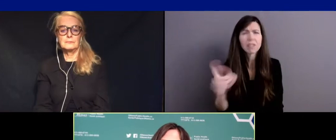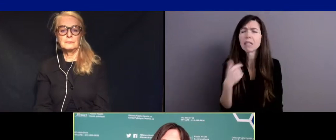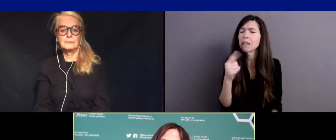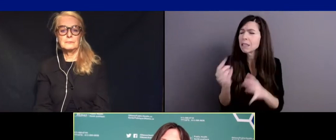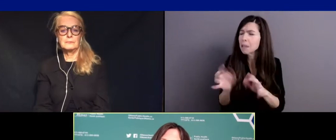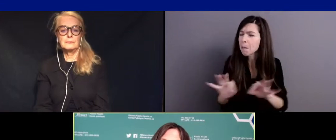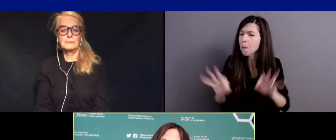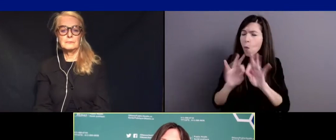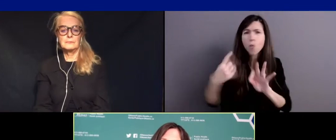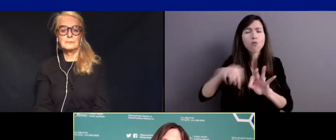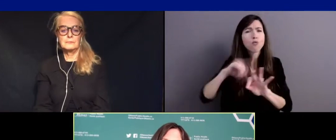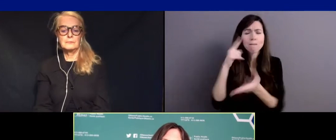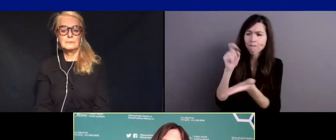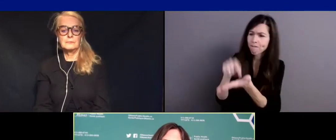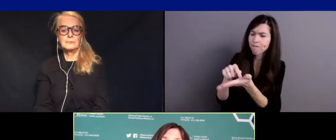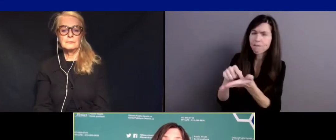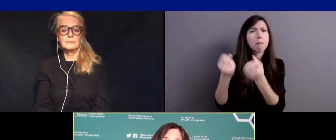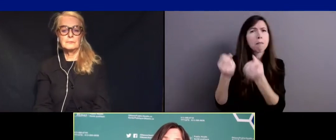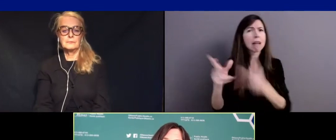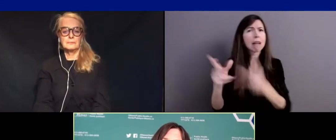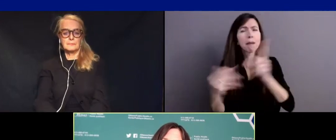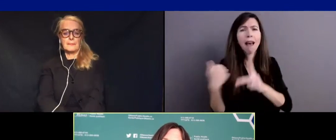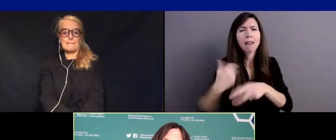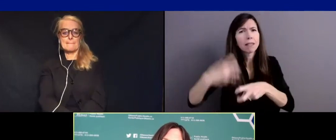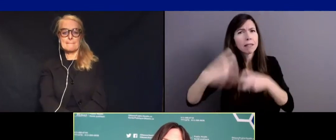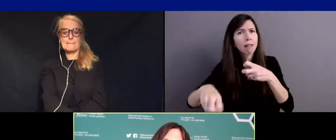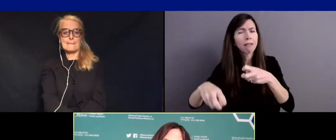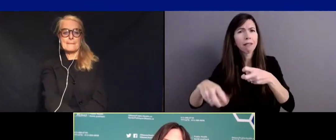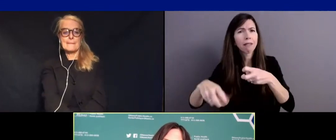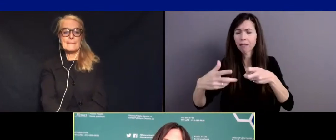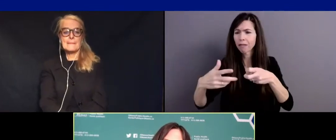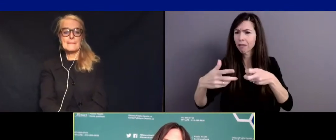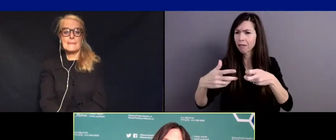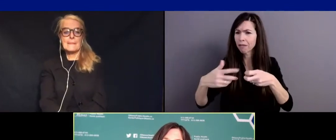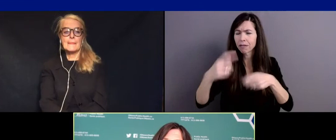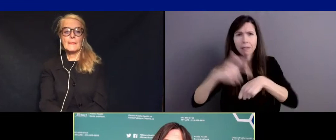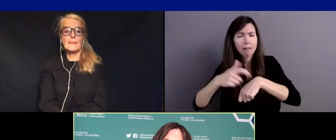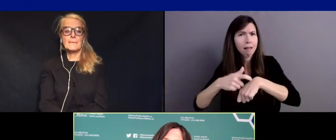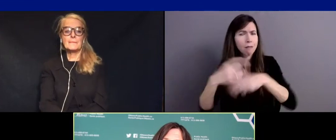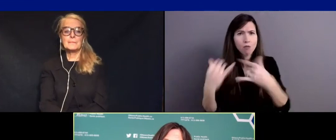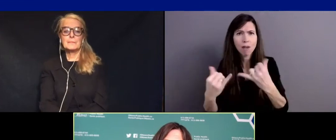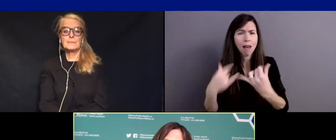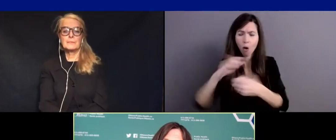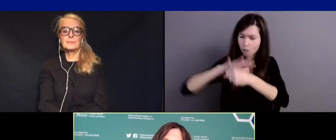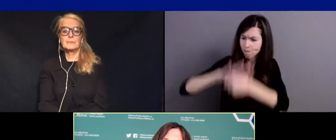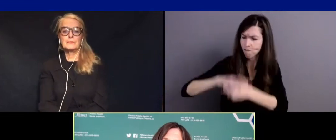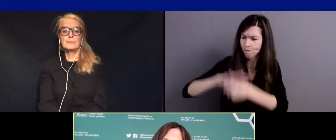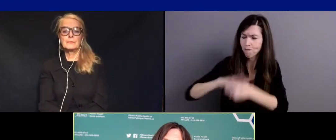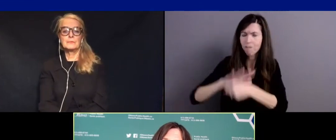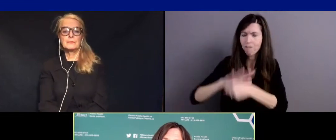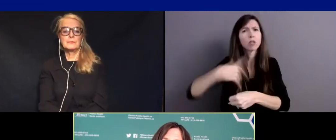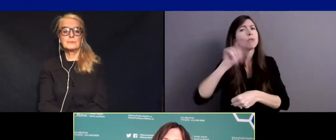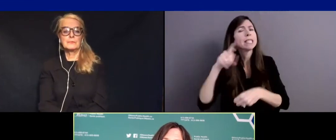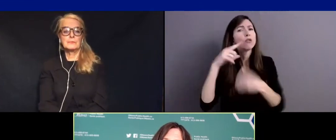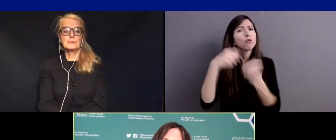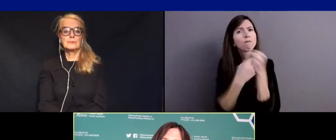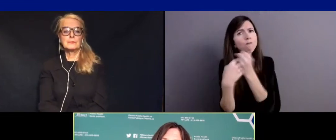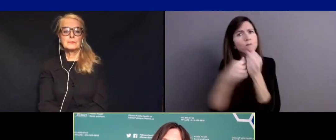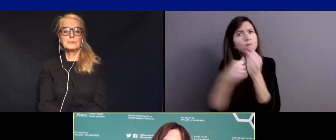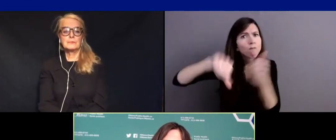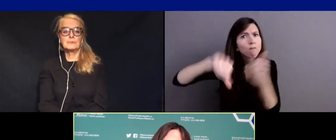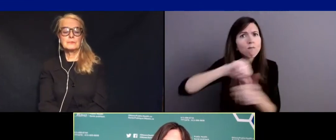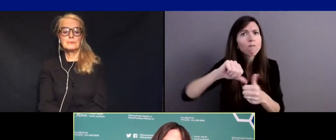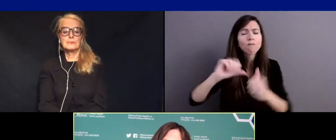experiences of members of our community and that this can be a distressing time. We need to continue to support each other, to listen and